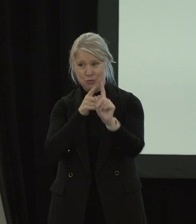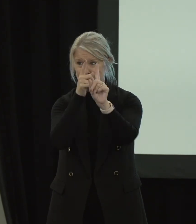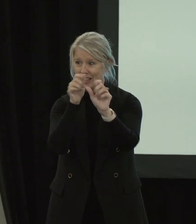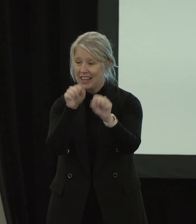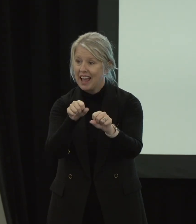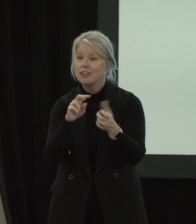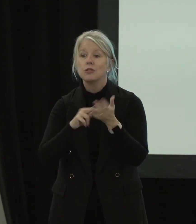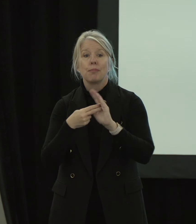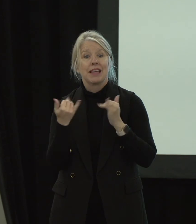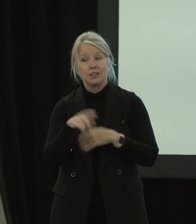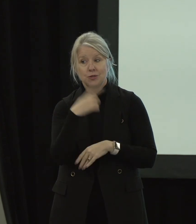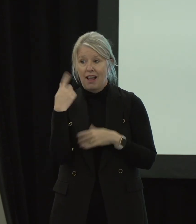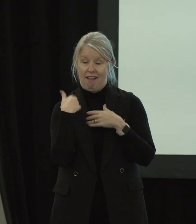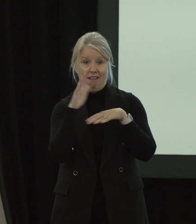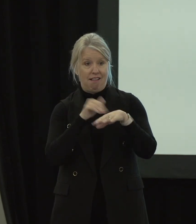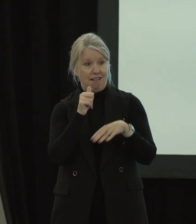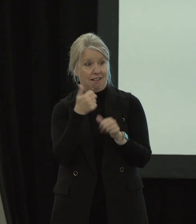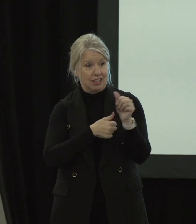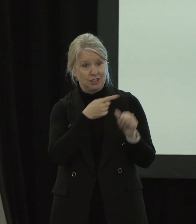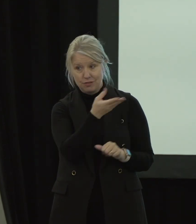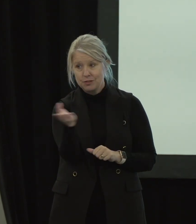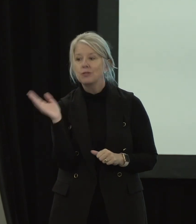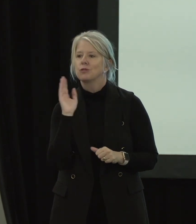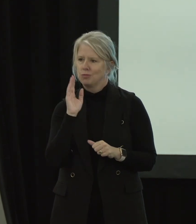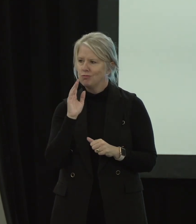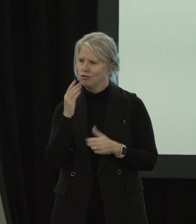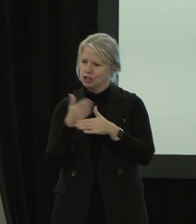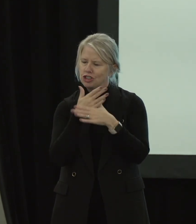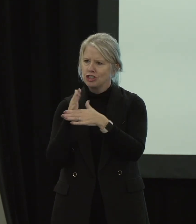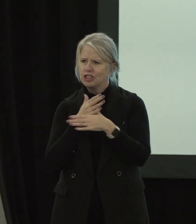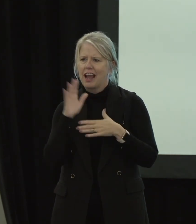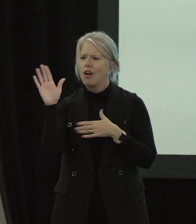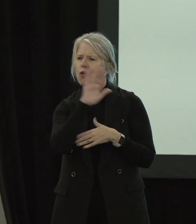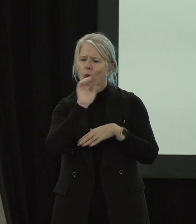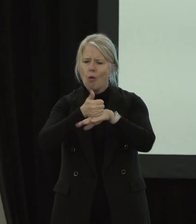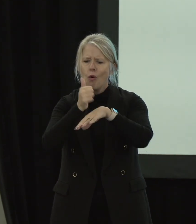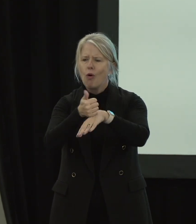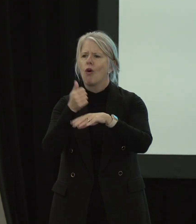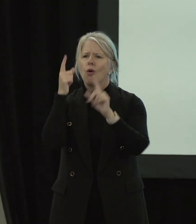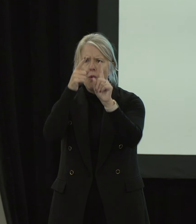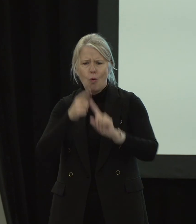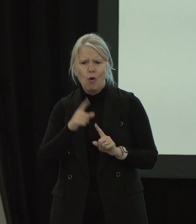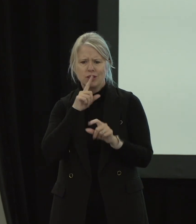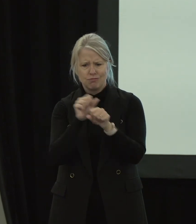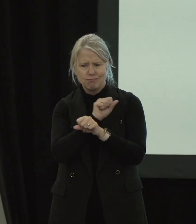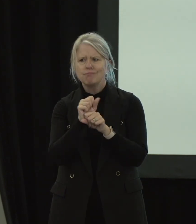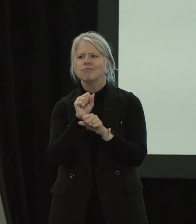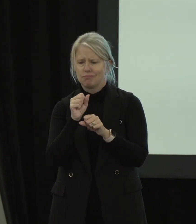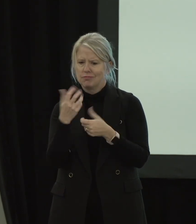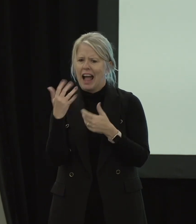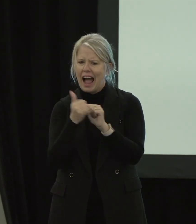today, I call on everyone in this room to share the tangible measures you have been putting in place to include people